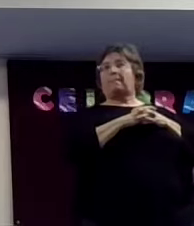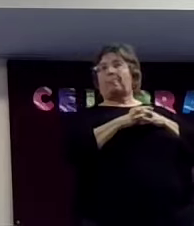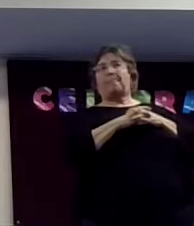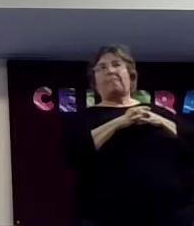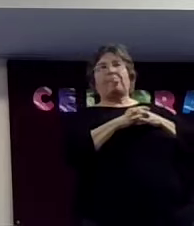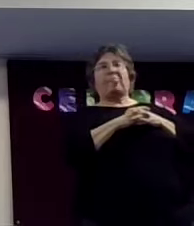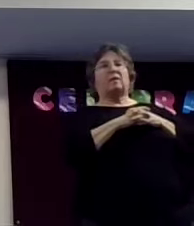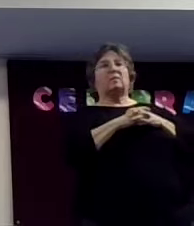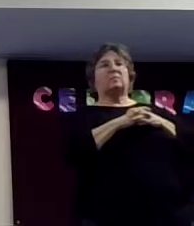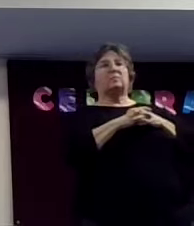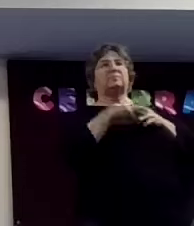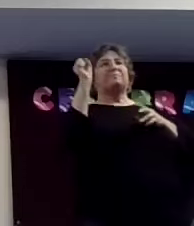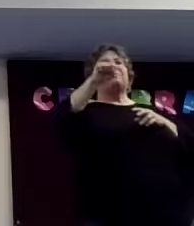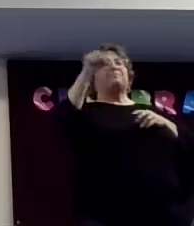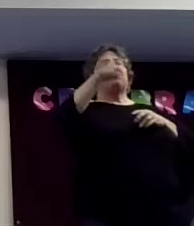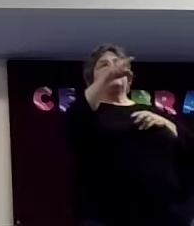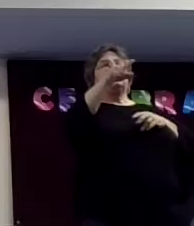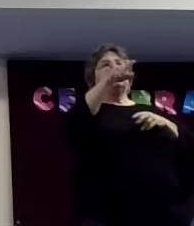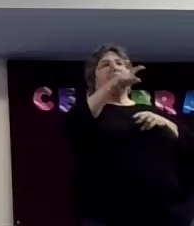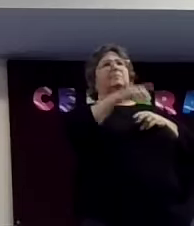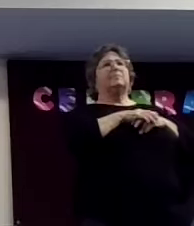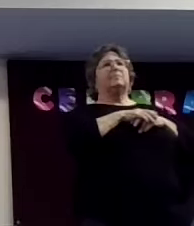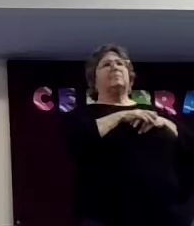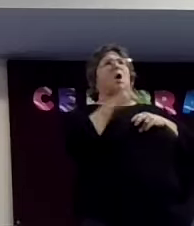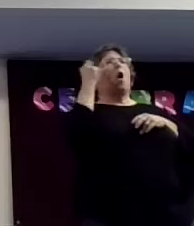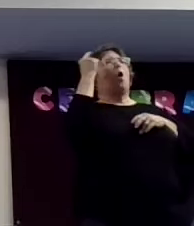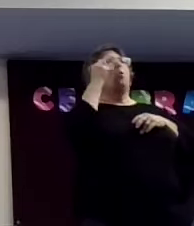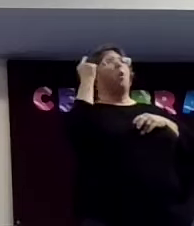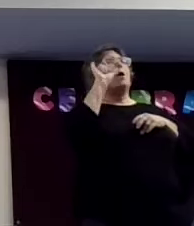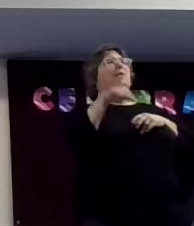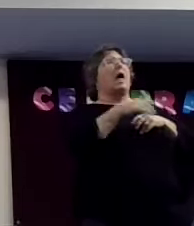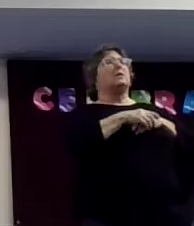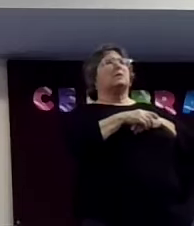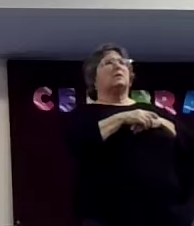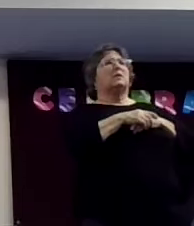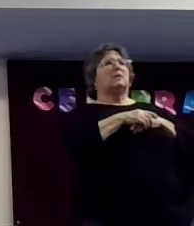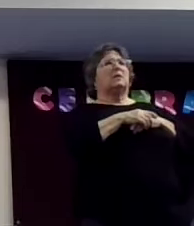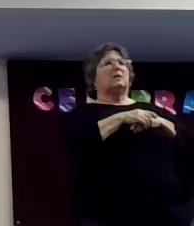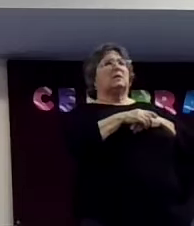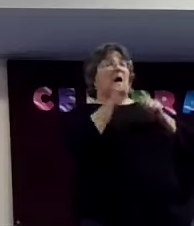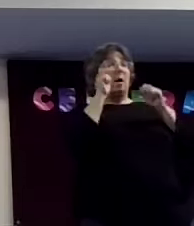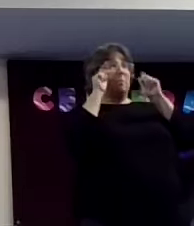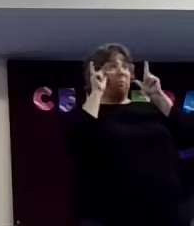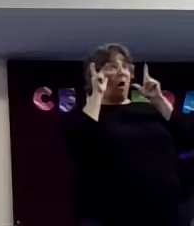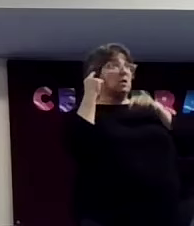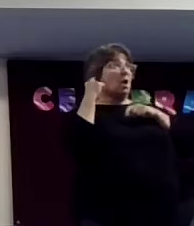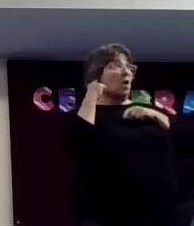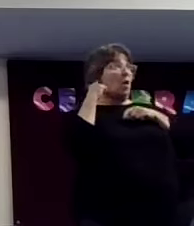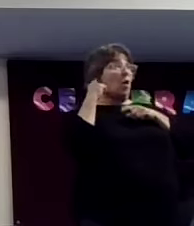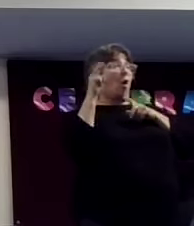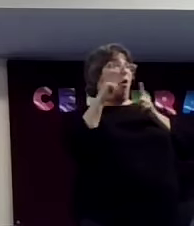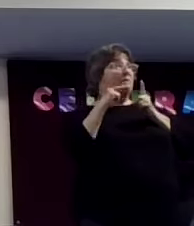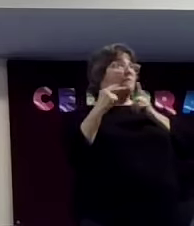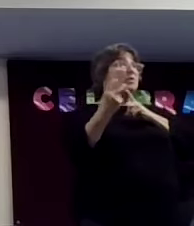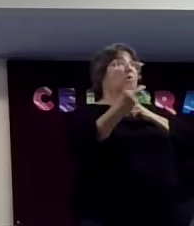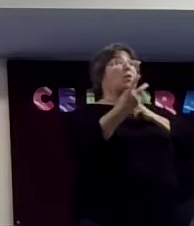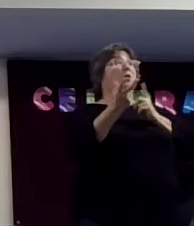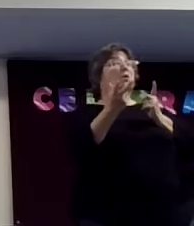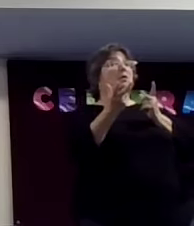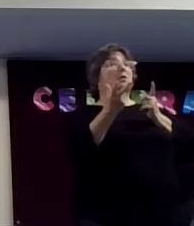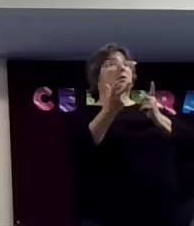out the gentleman there. Yes, ma'am. I'm just wondering about this because I'm actually surprised to hear her standpoint